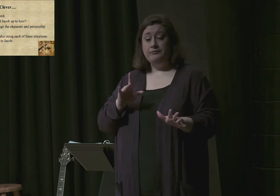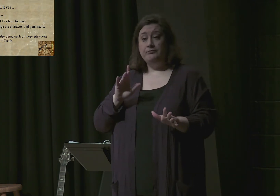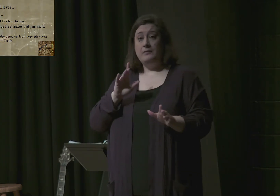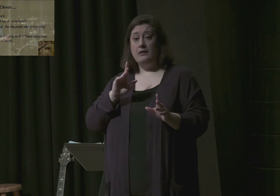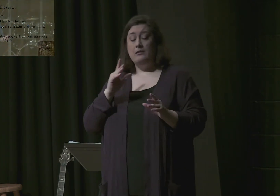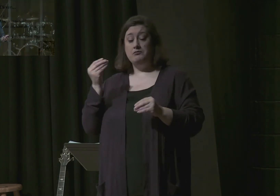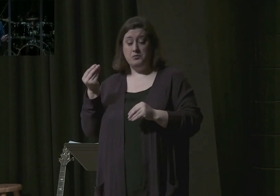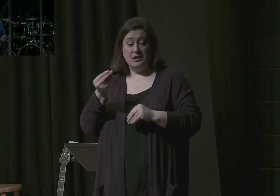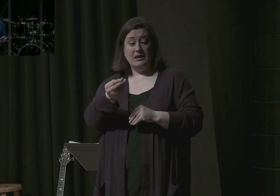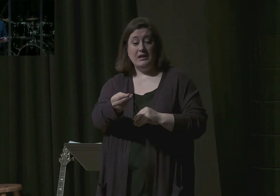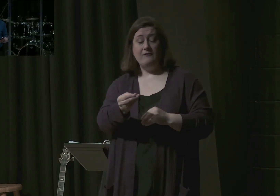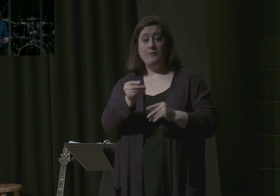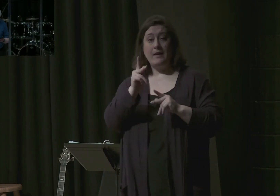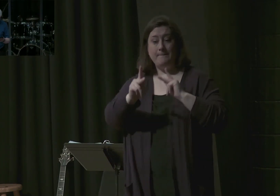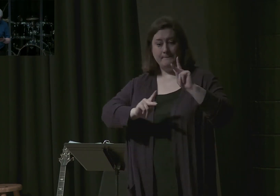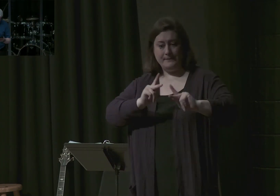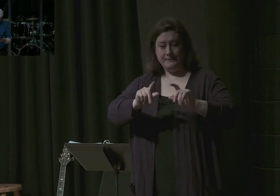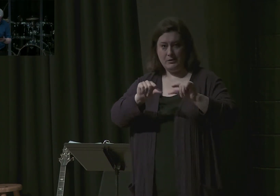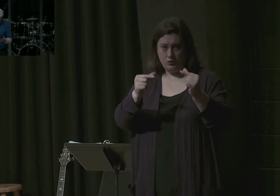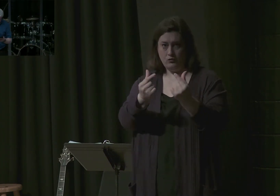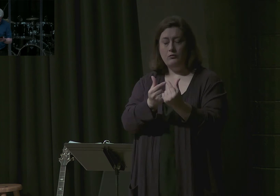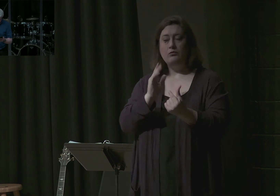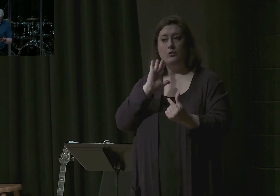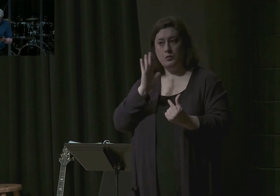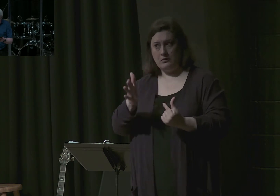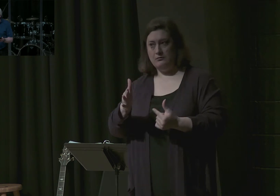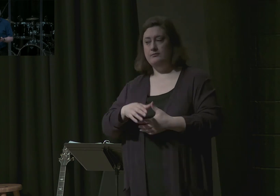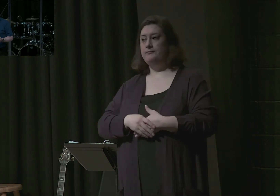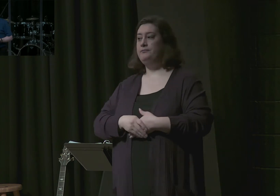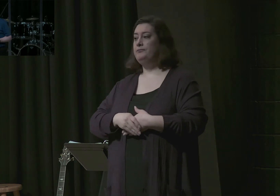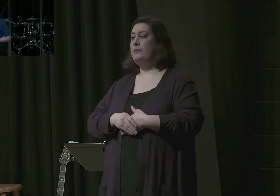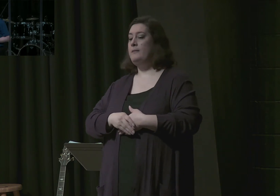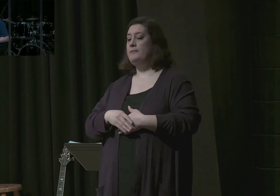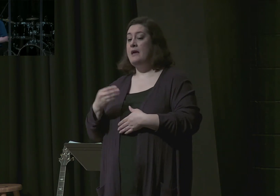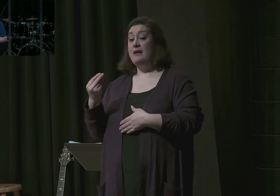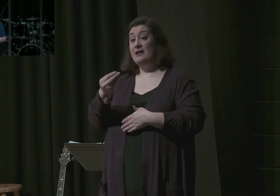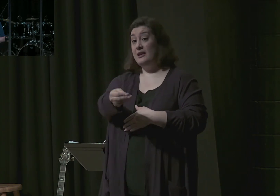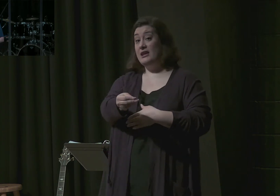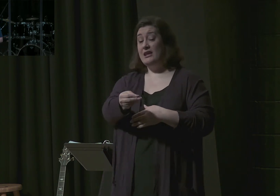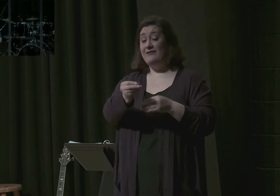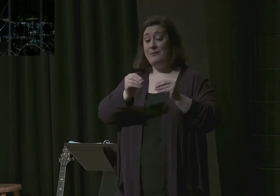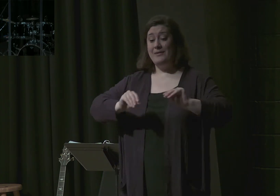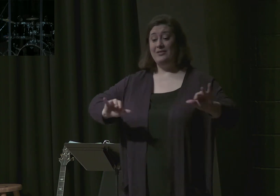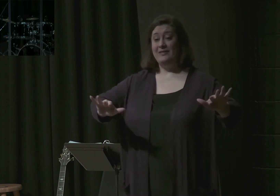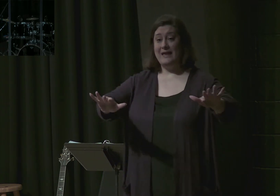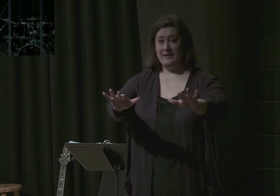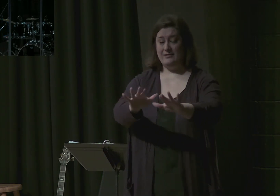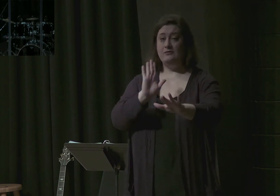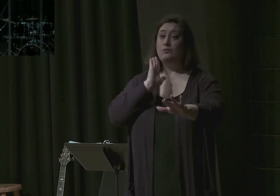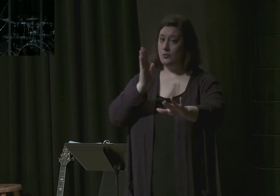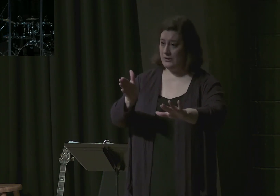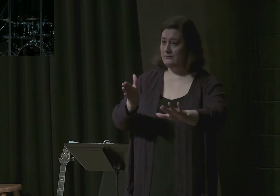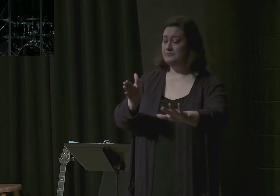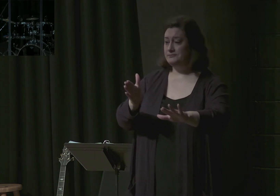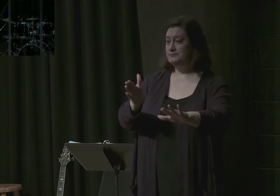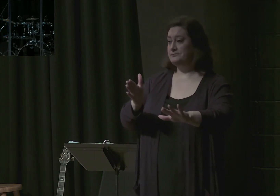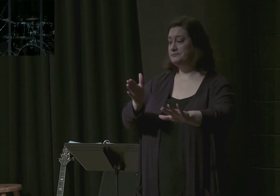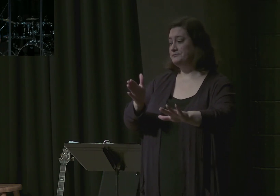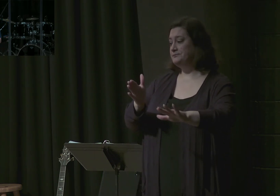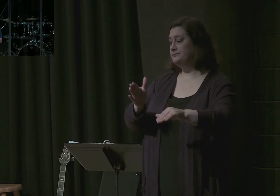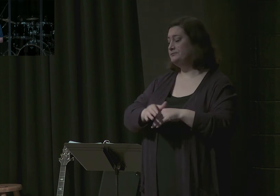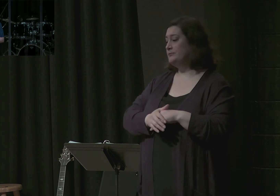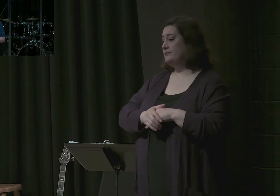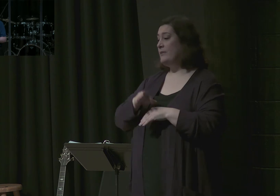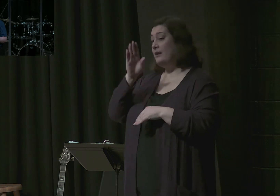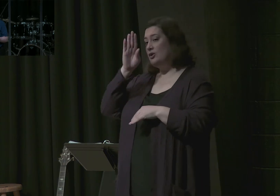has promised him a people, a land, and great prosperity. So God